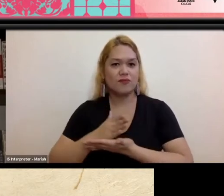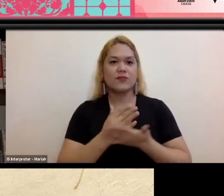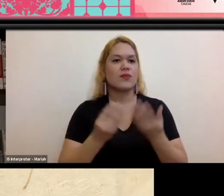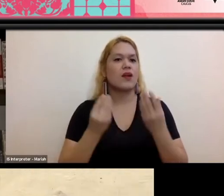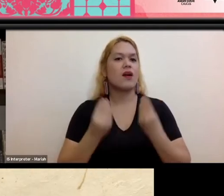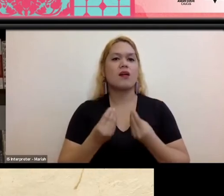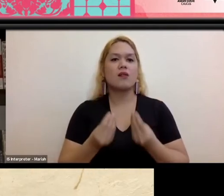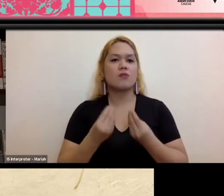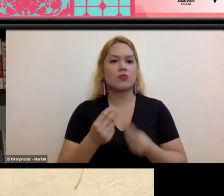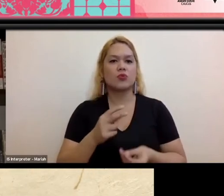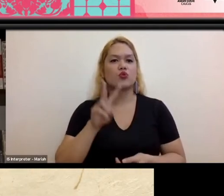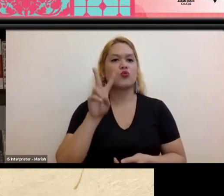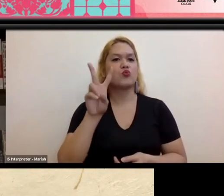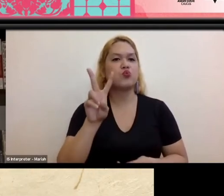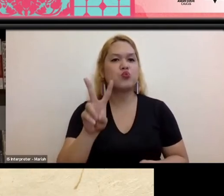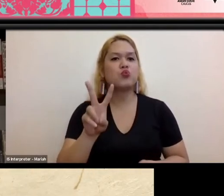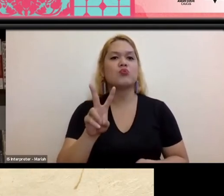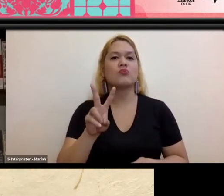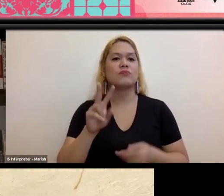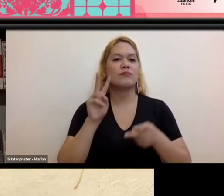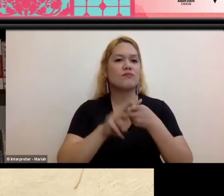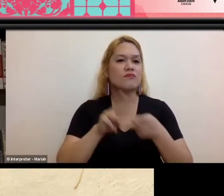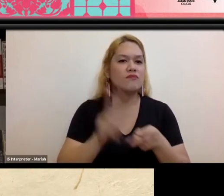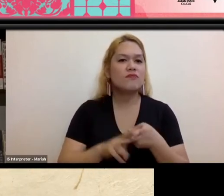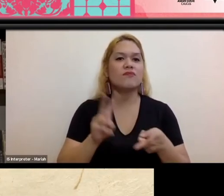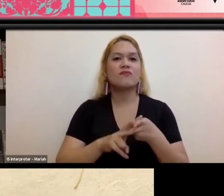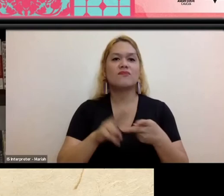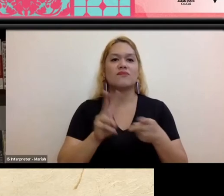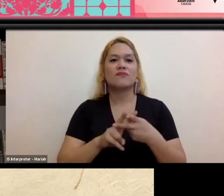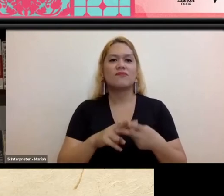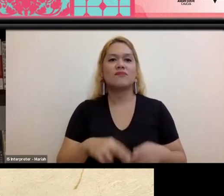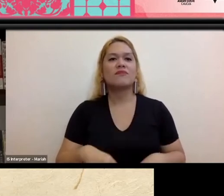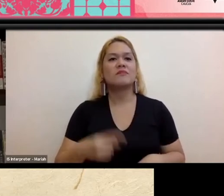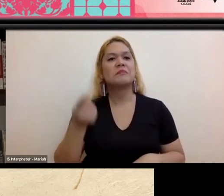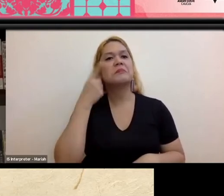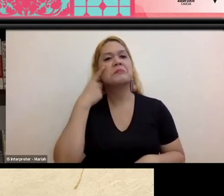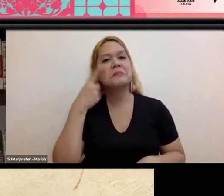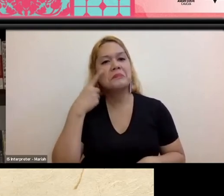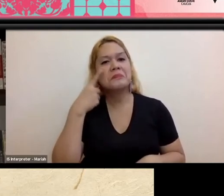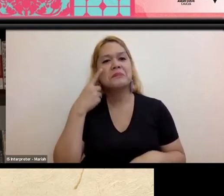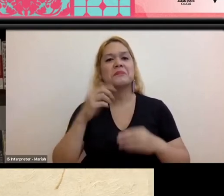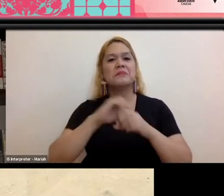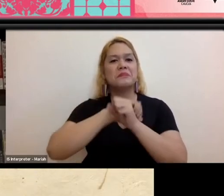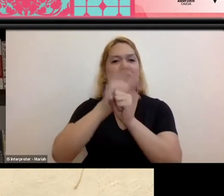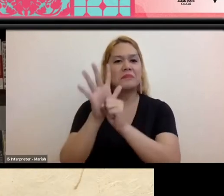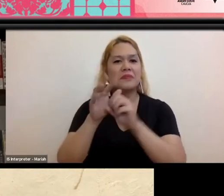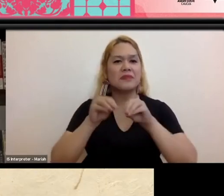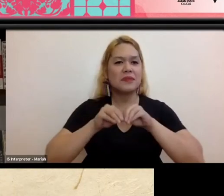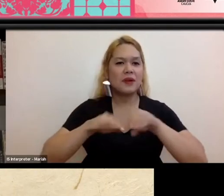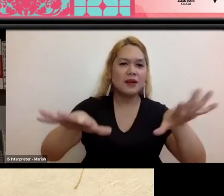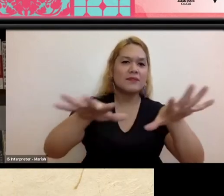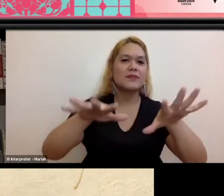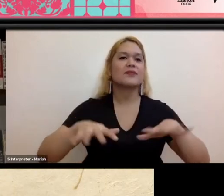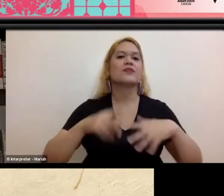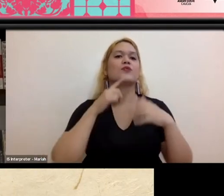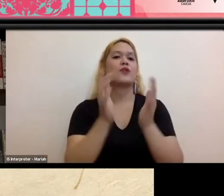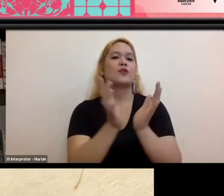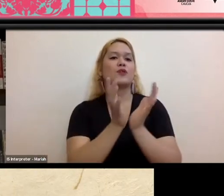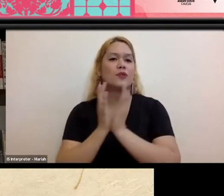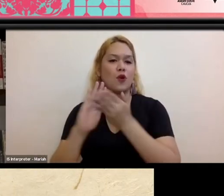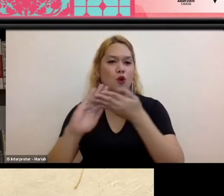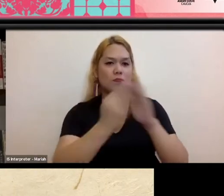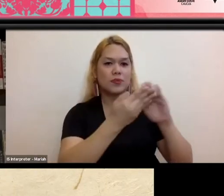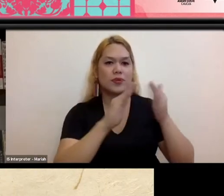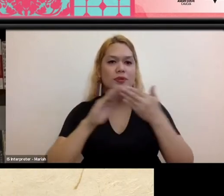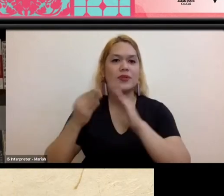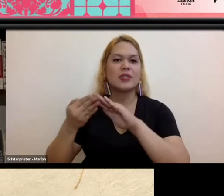of society or the virus. Our unwritten pact persists. No matter how long this takes,